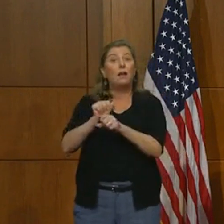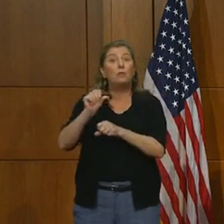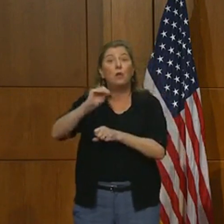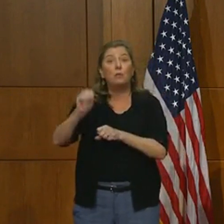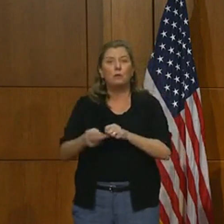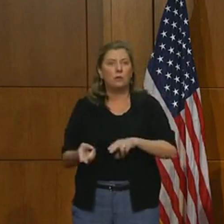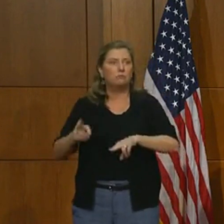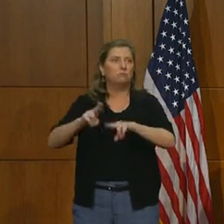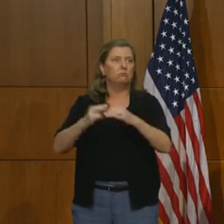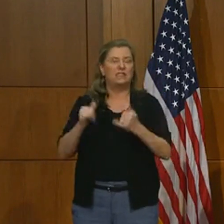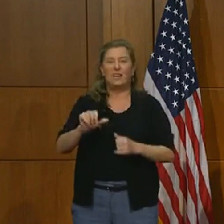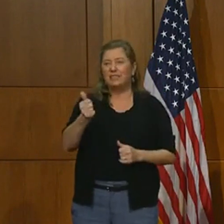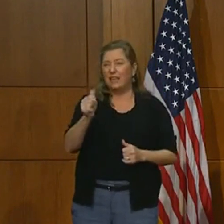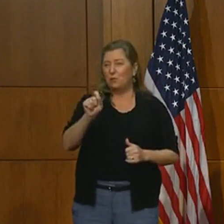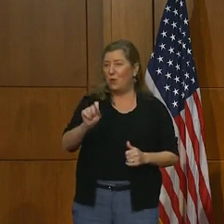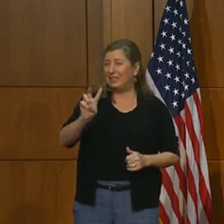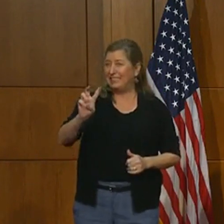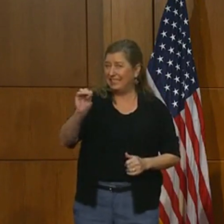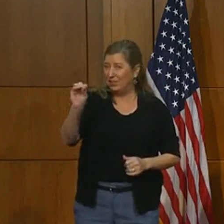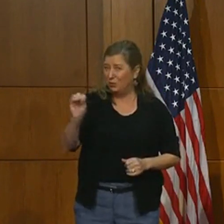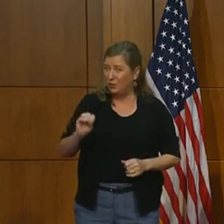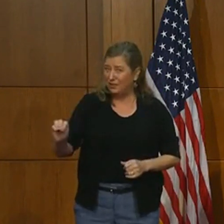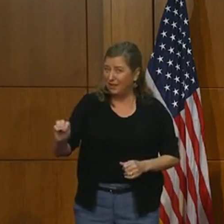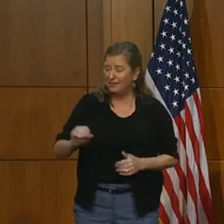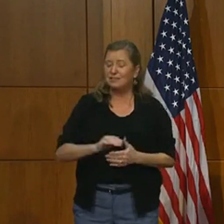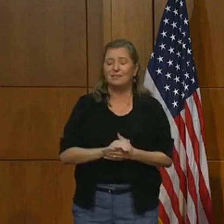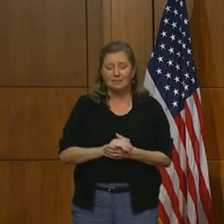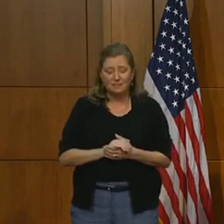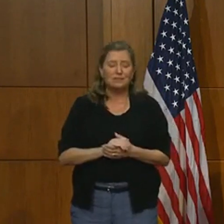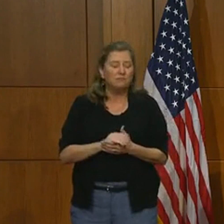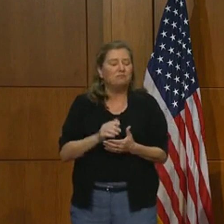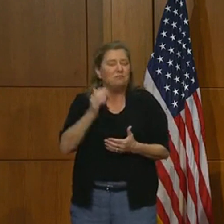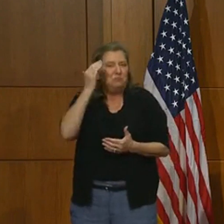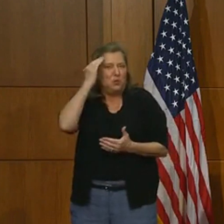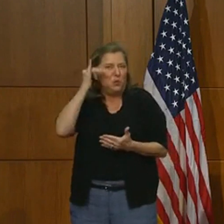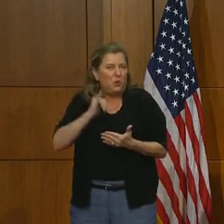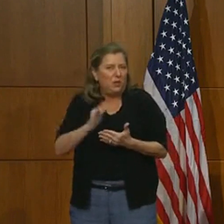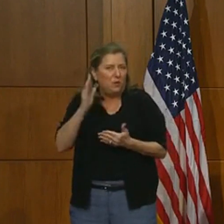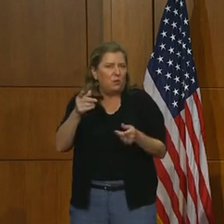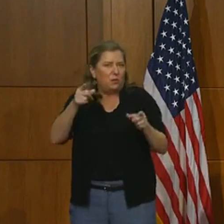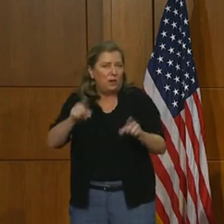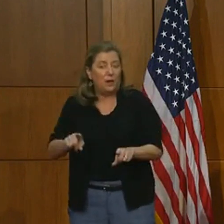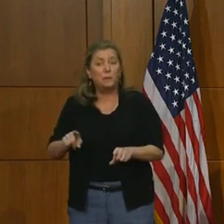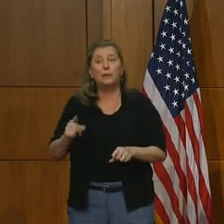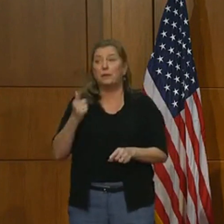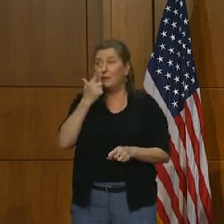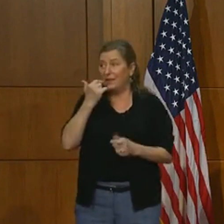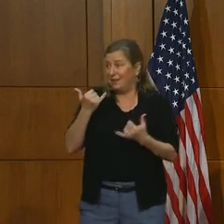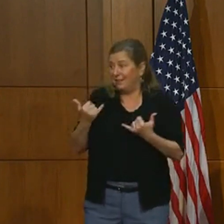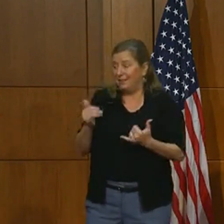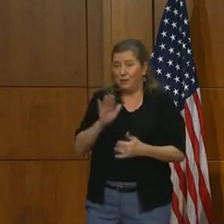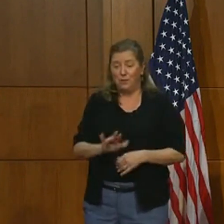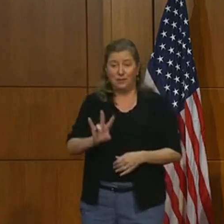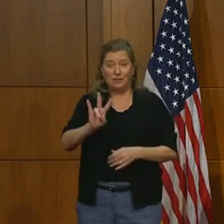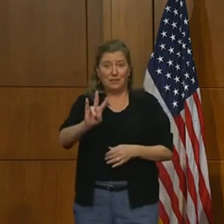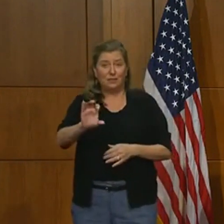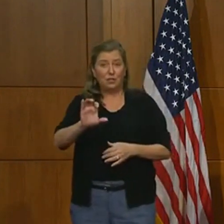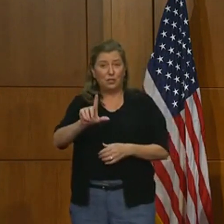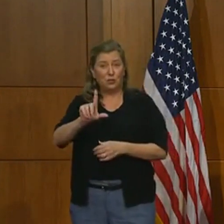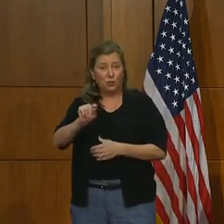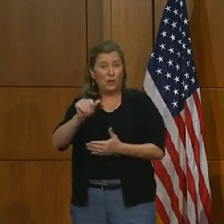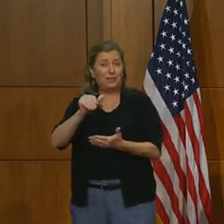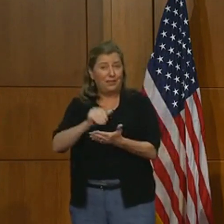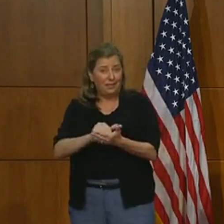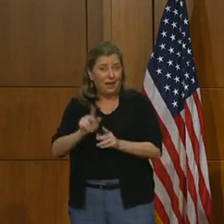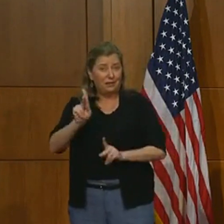to 10.6%. This is expected as we now have approximately